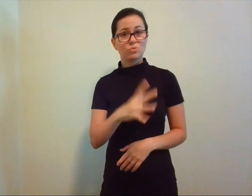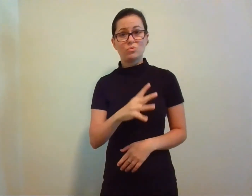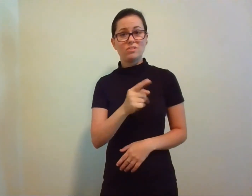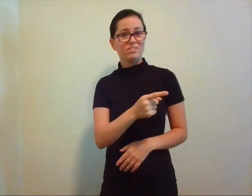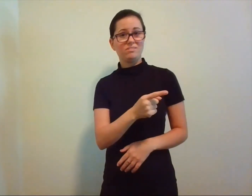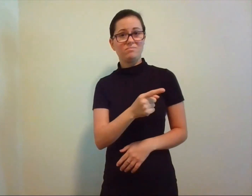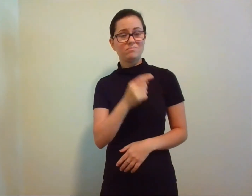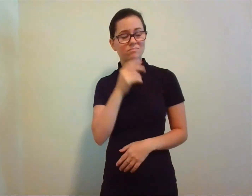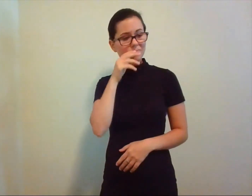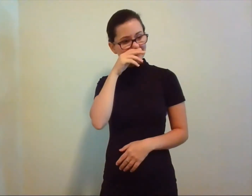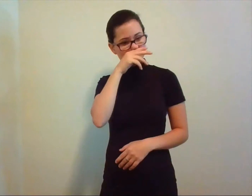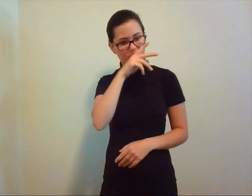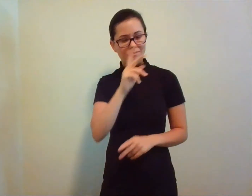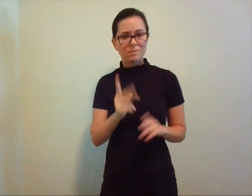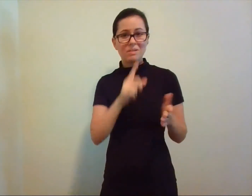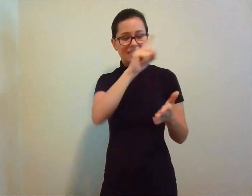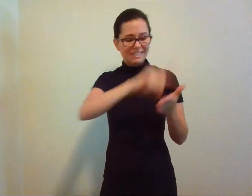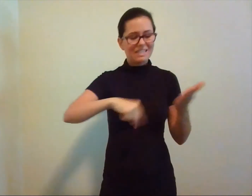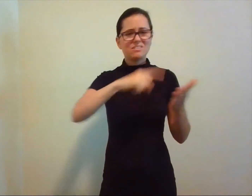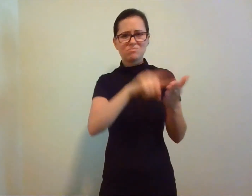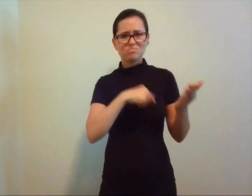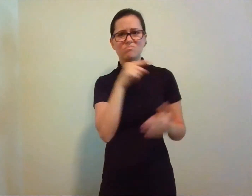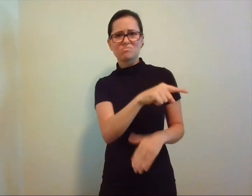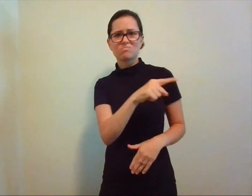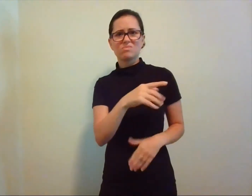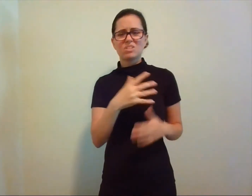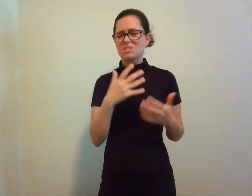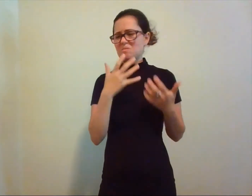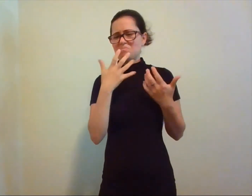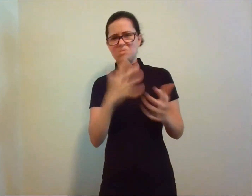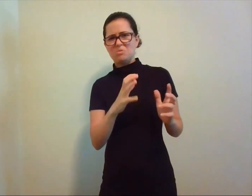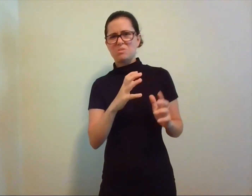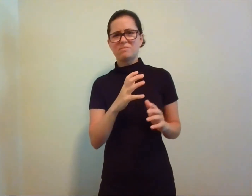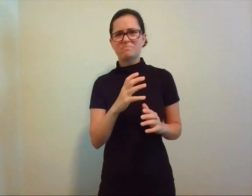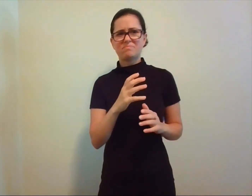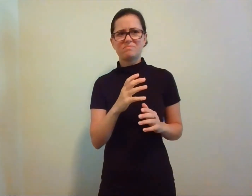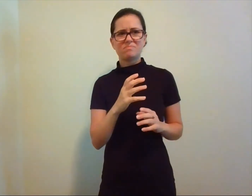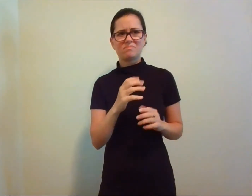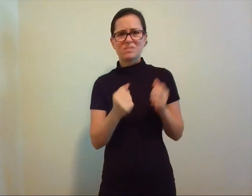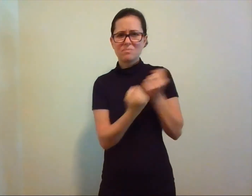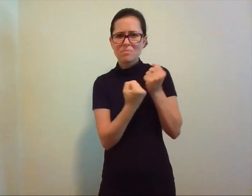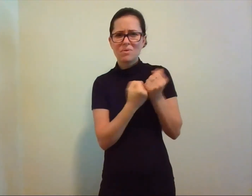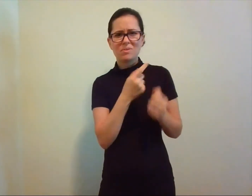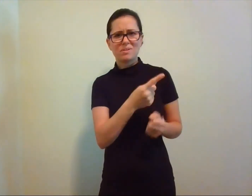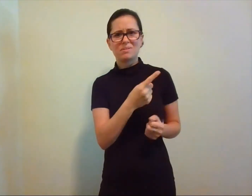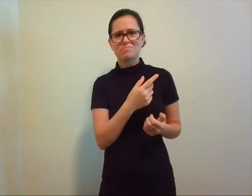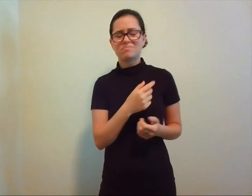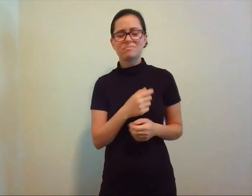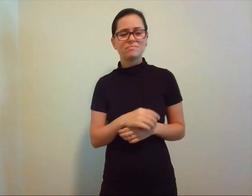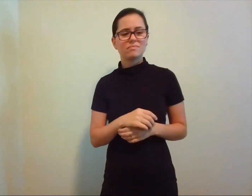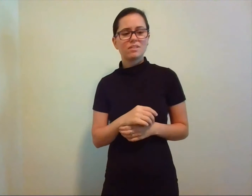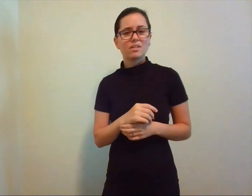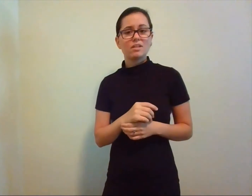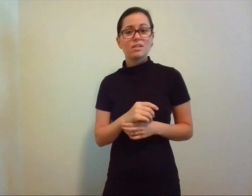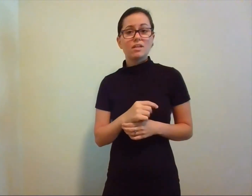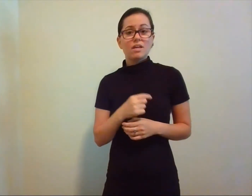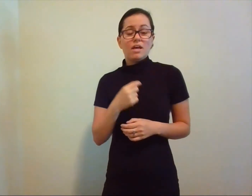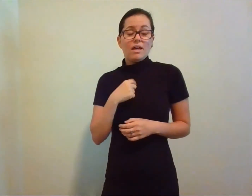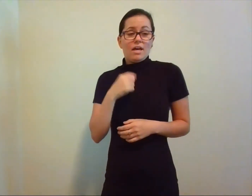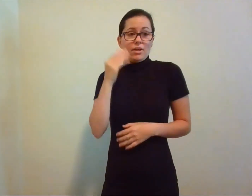and like he doesn't do stand up anymore. I know nothing about the guy. Did you talk to him? No, I didn't talk to him.